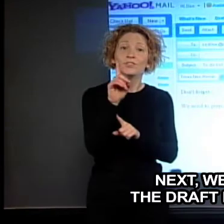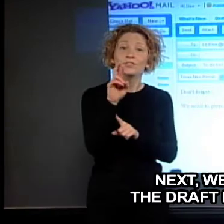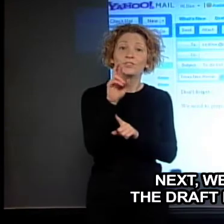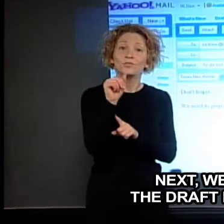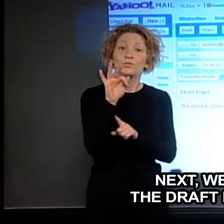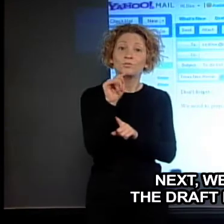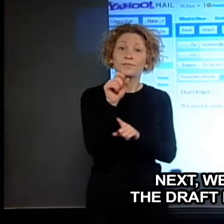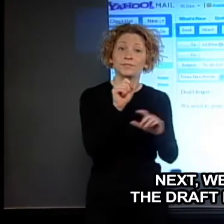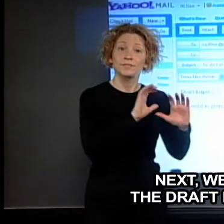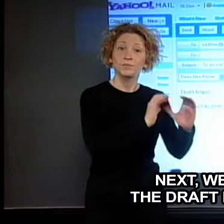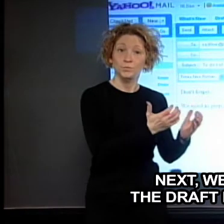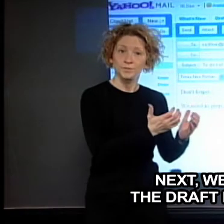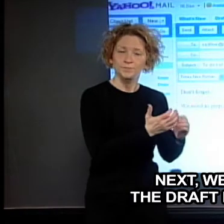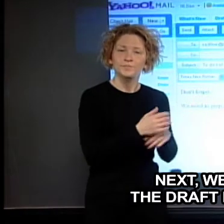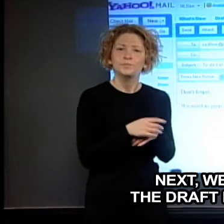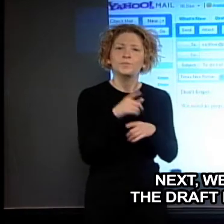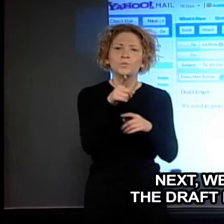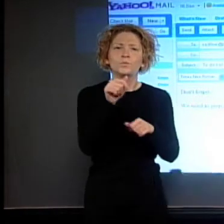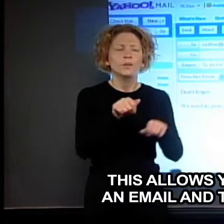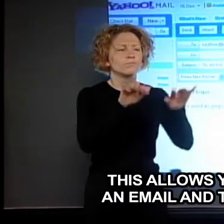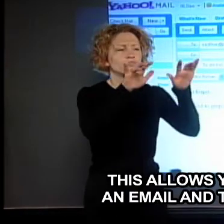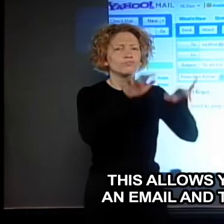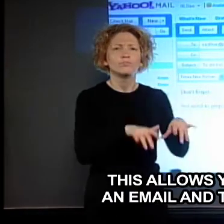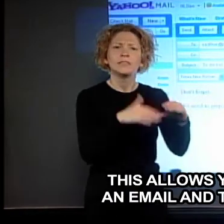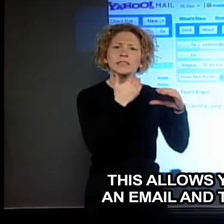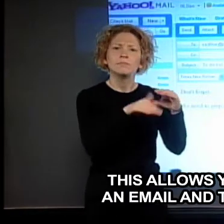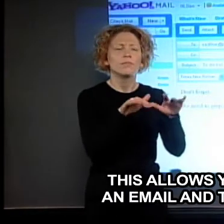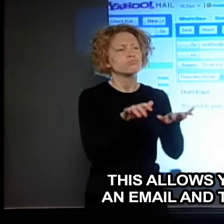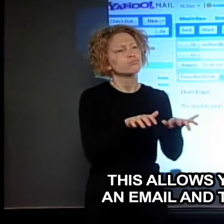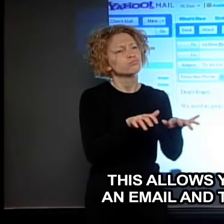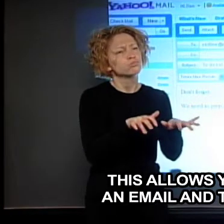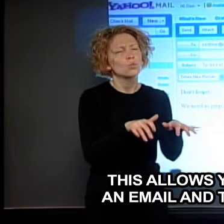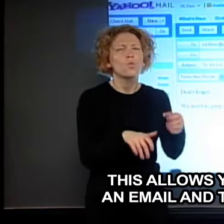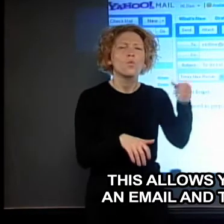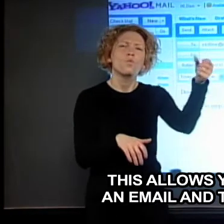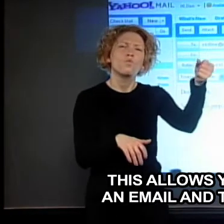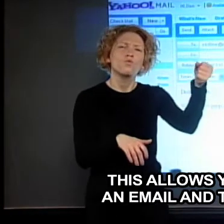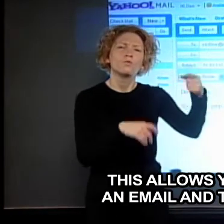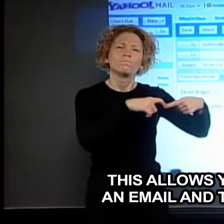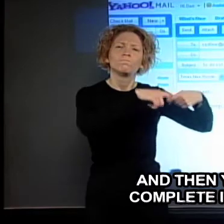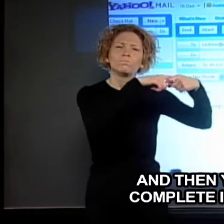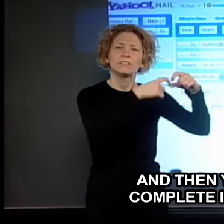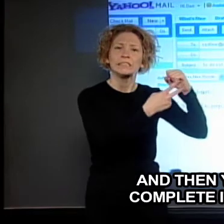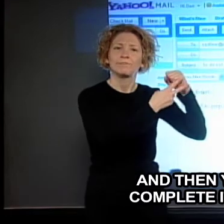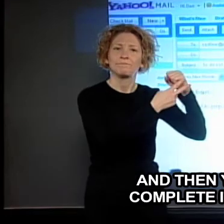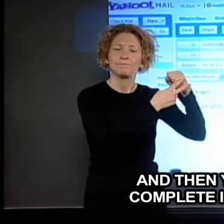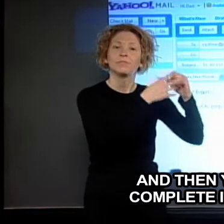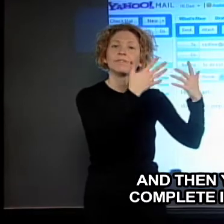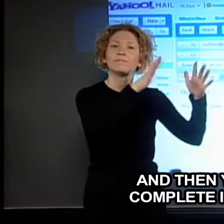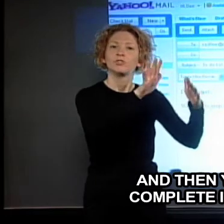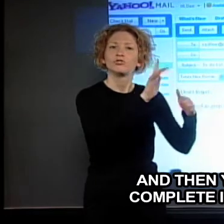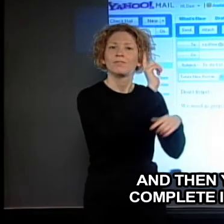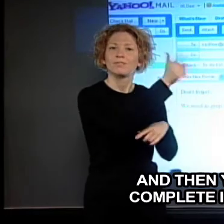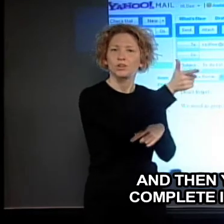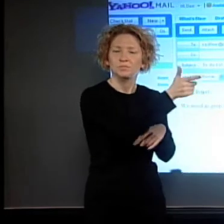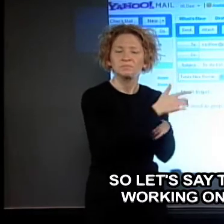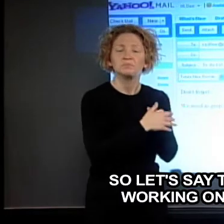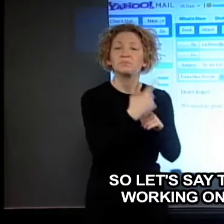Next, we have the draft folder. This allows you to type an email and then save it, and then you can complete it later. So let's